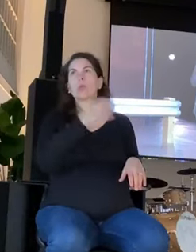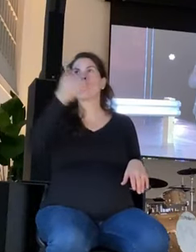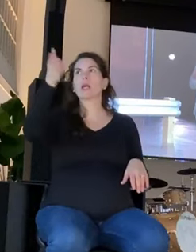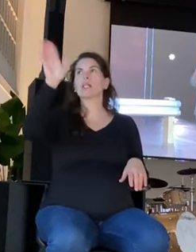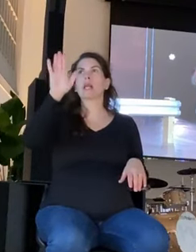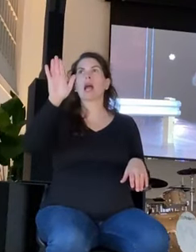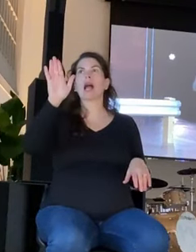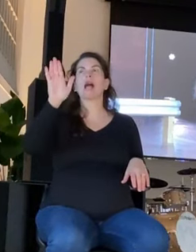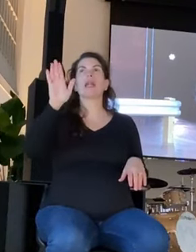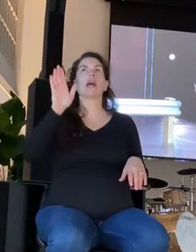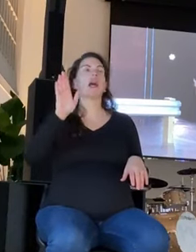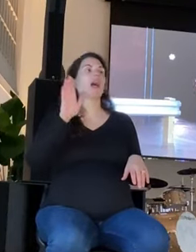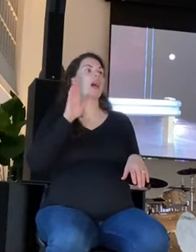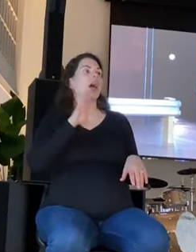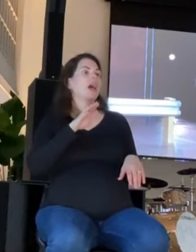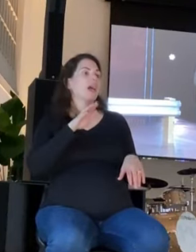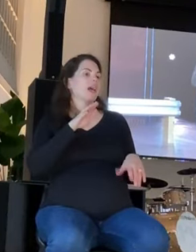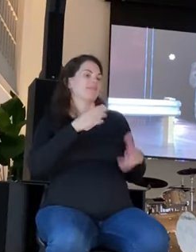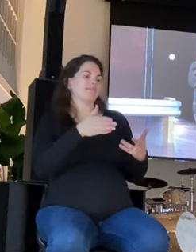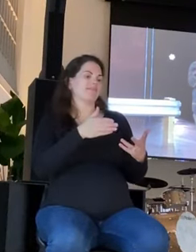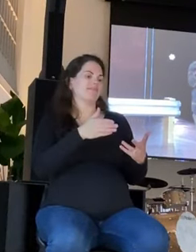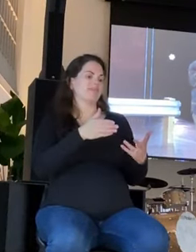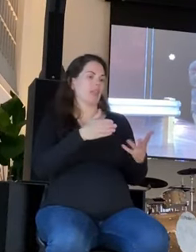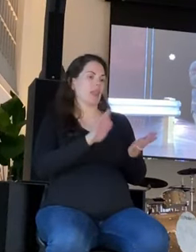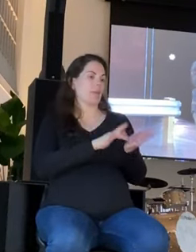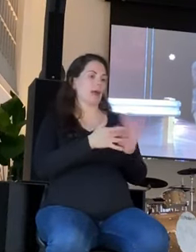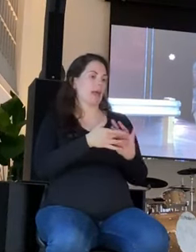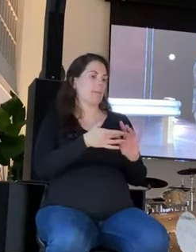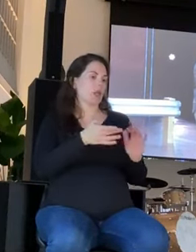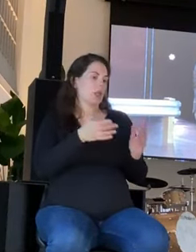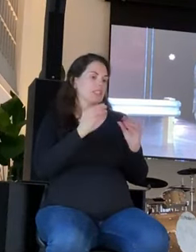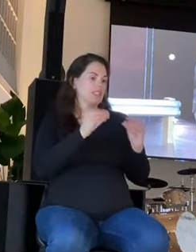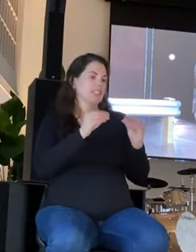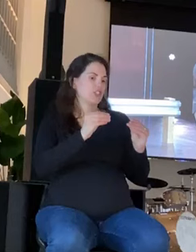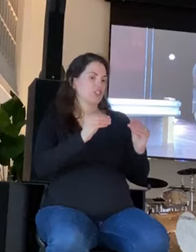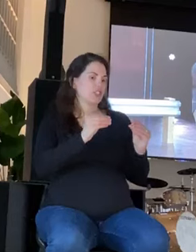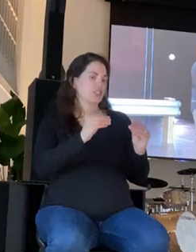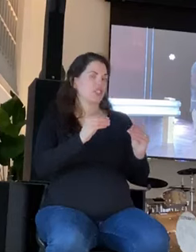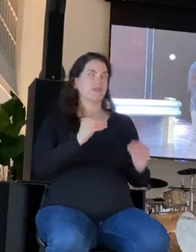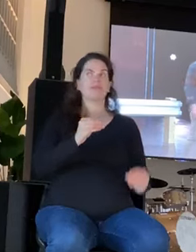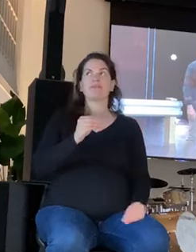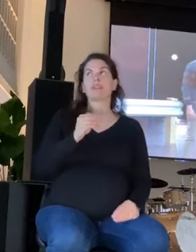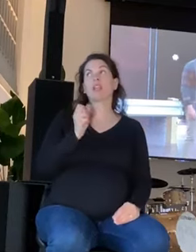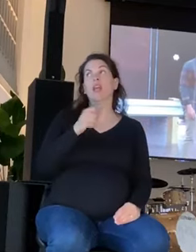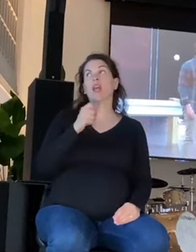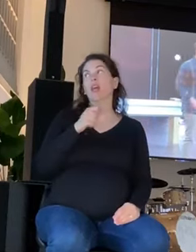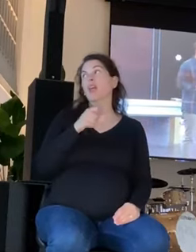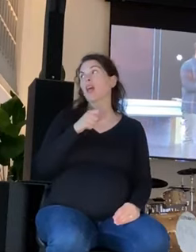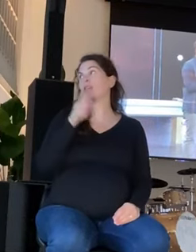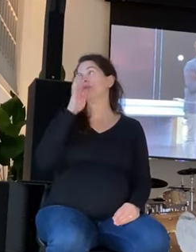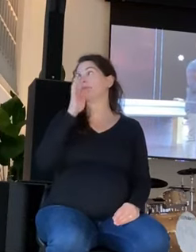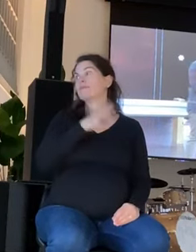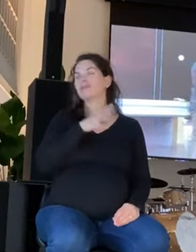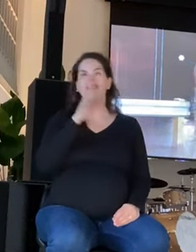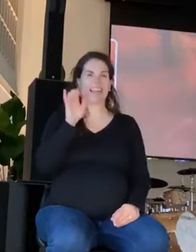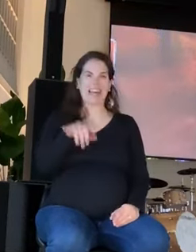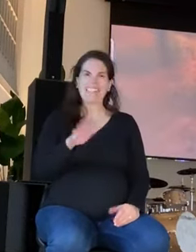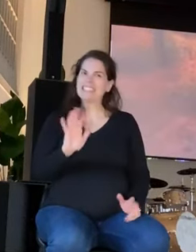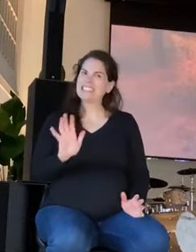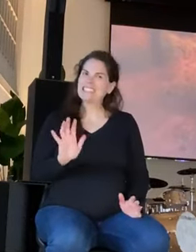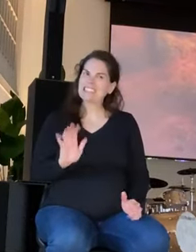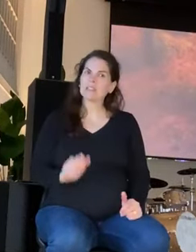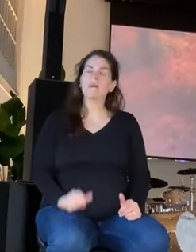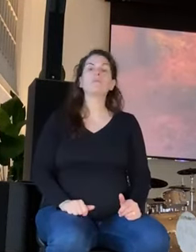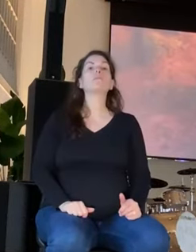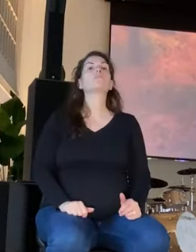somebody says something, they ignore it and says you're foolish. So he's saying, don't ignore wisdom. Don't resist the wisdom of God. There's also signs